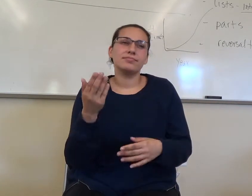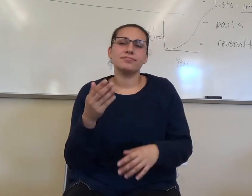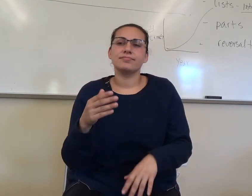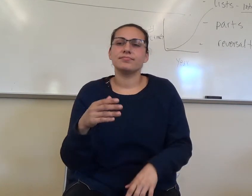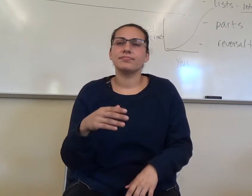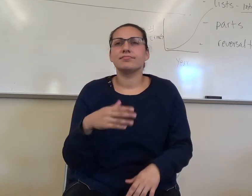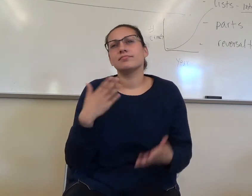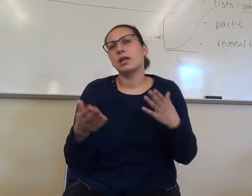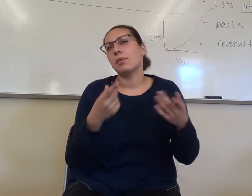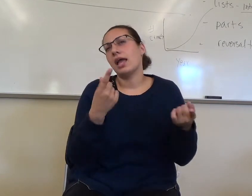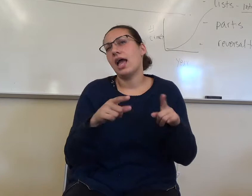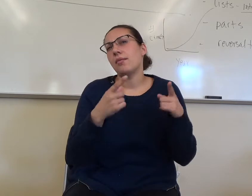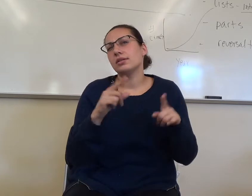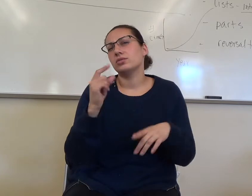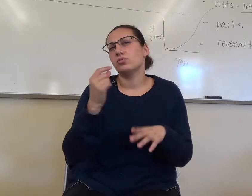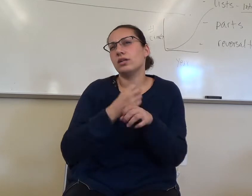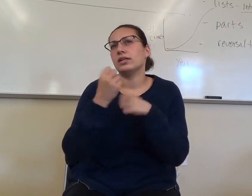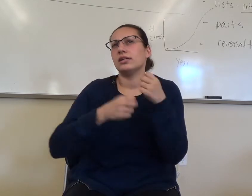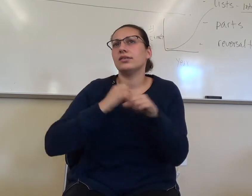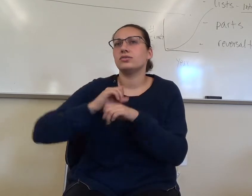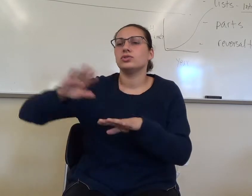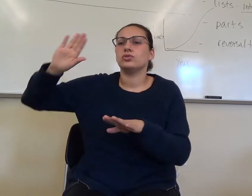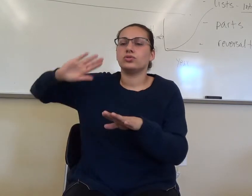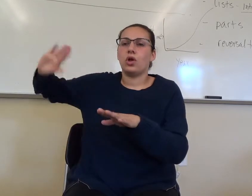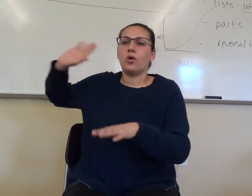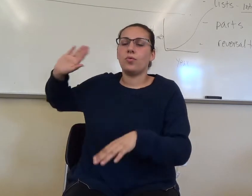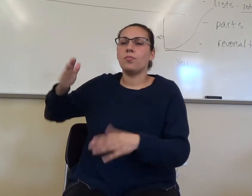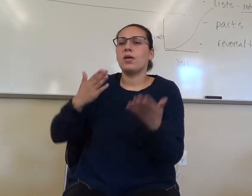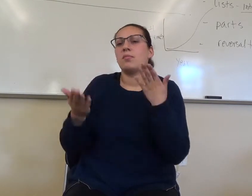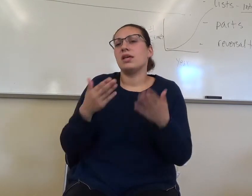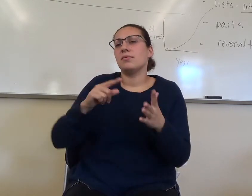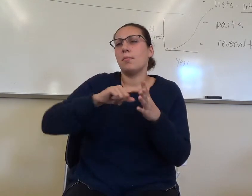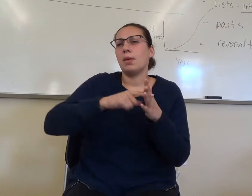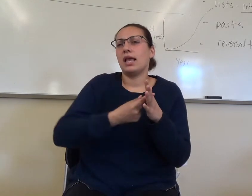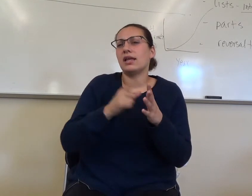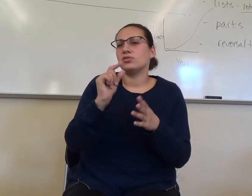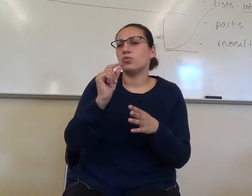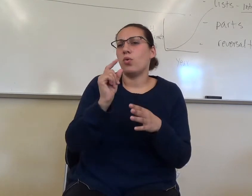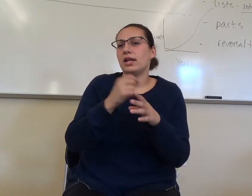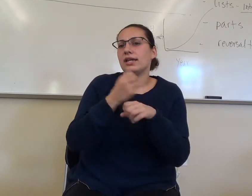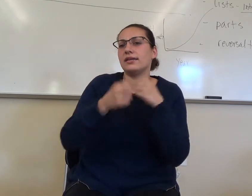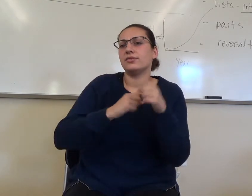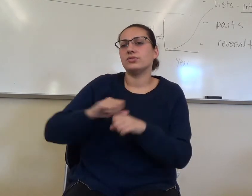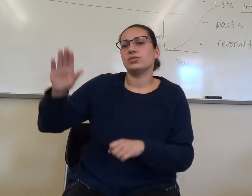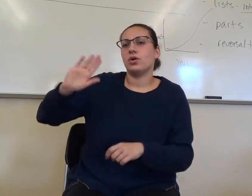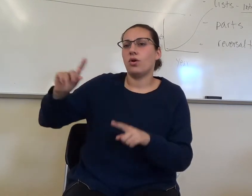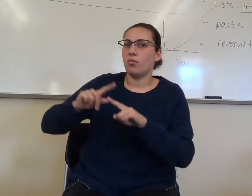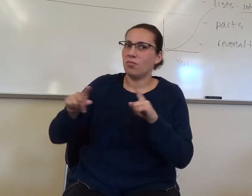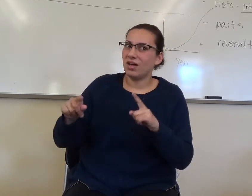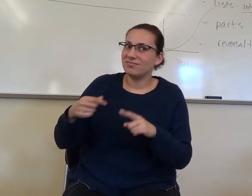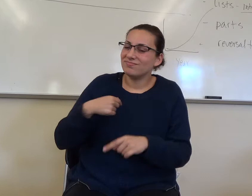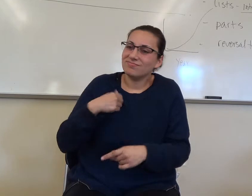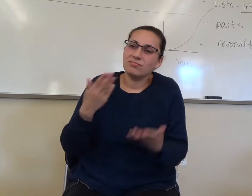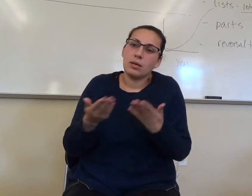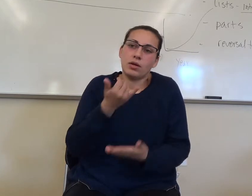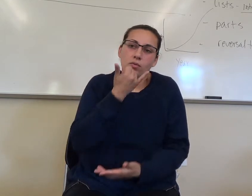I could be way off. Okay? Okay. Then the parent on leave